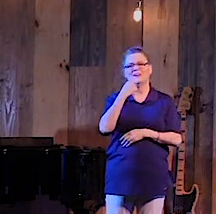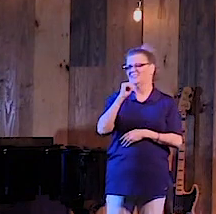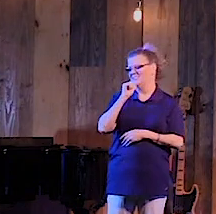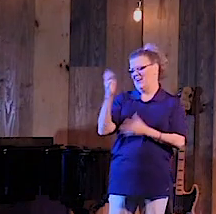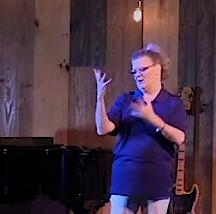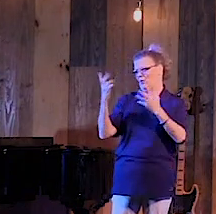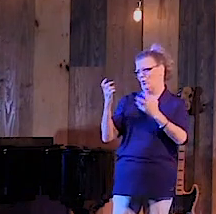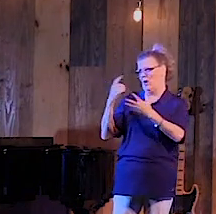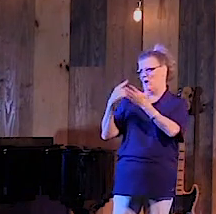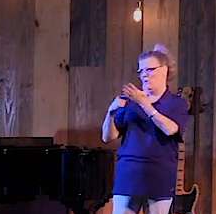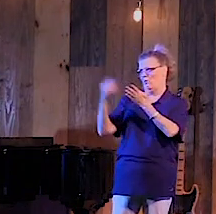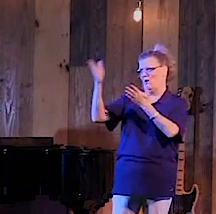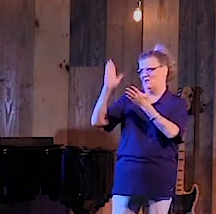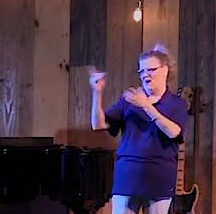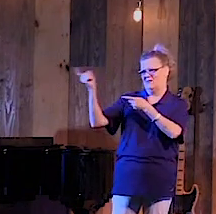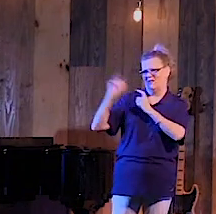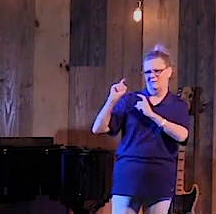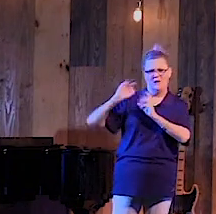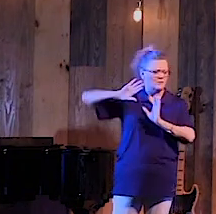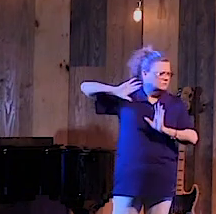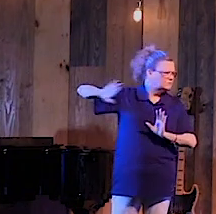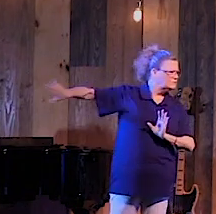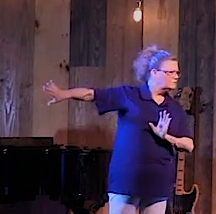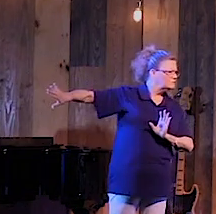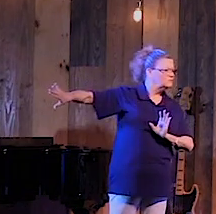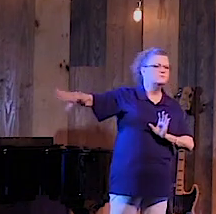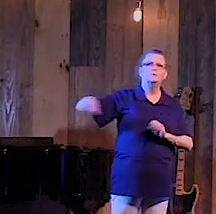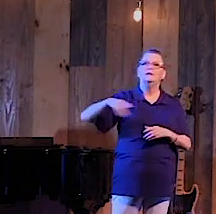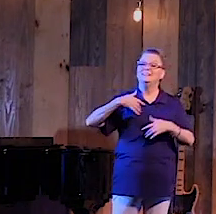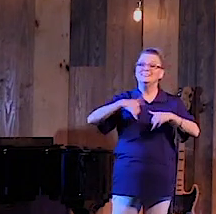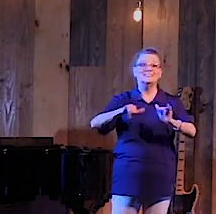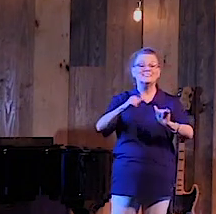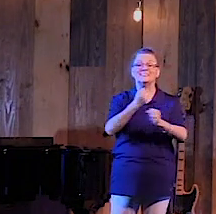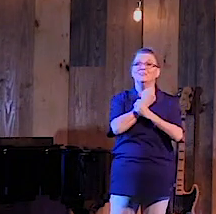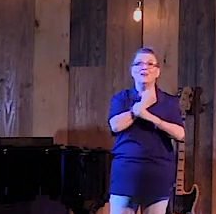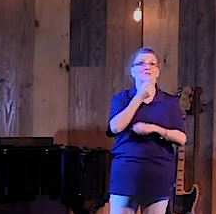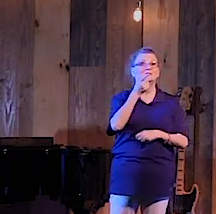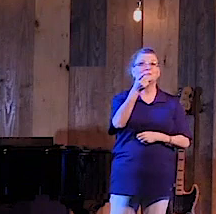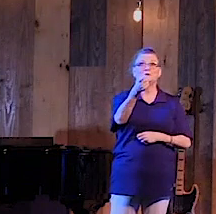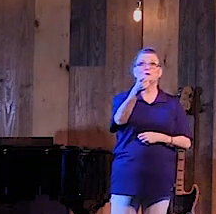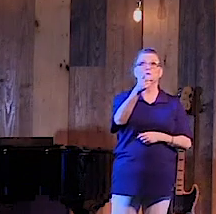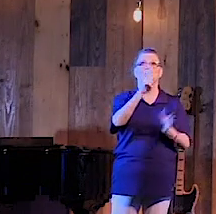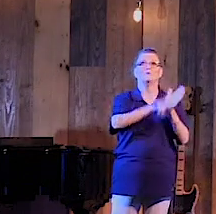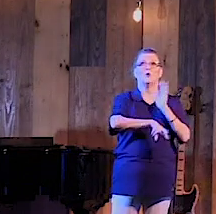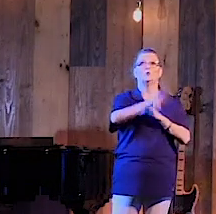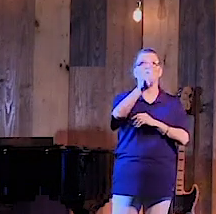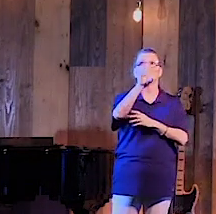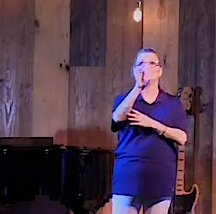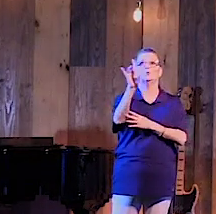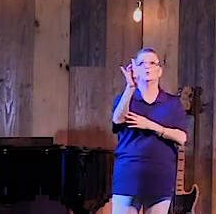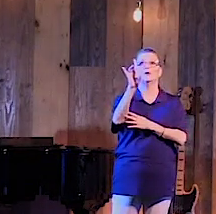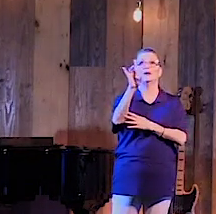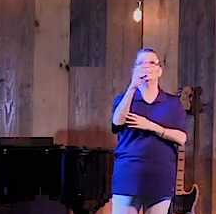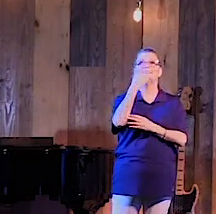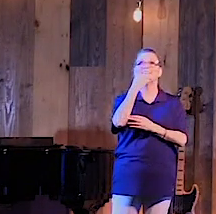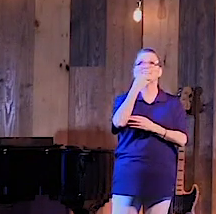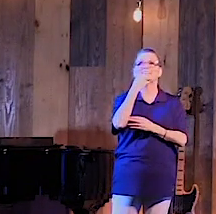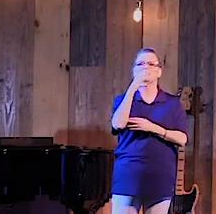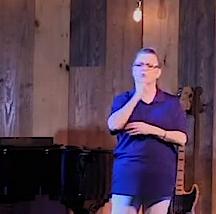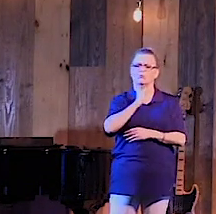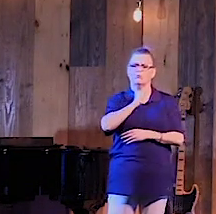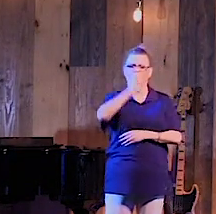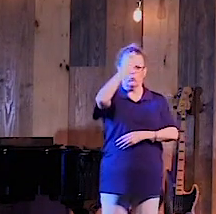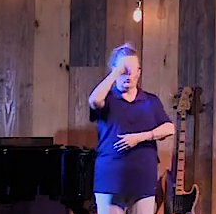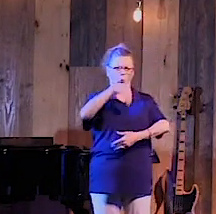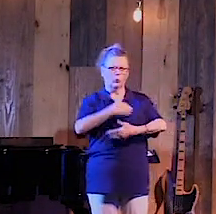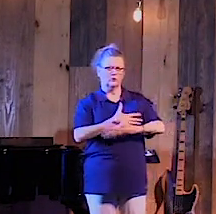you even when you renounce his provision, because verse 28 says this, but this son, this older son, became angry